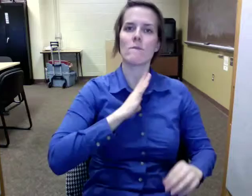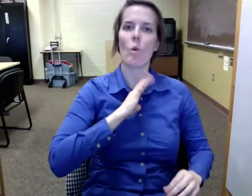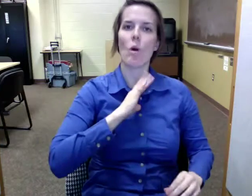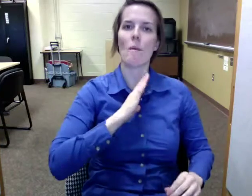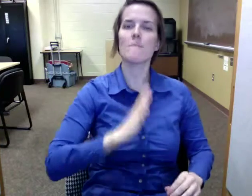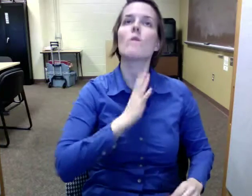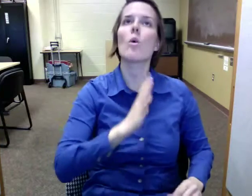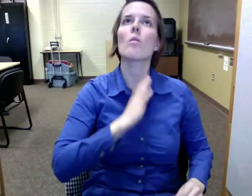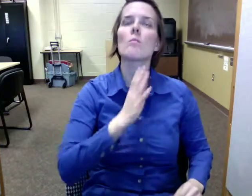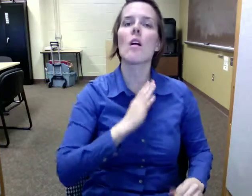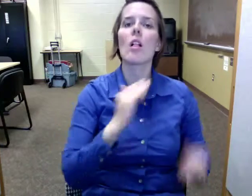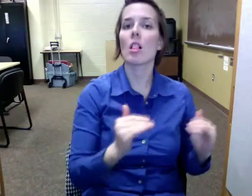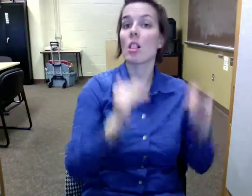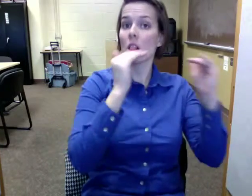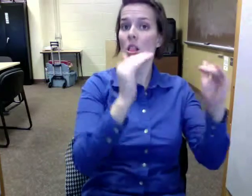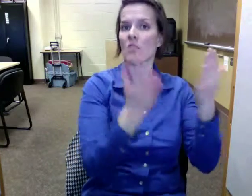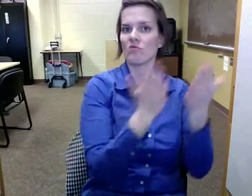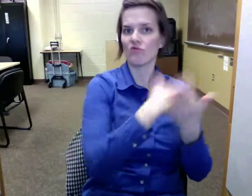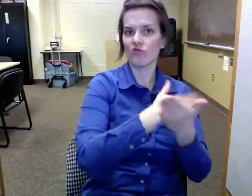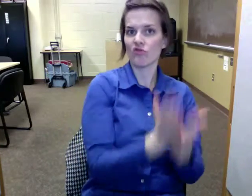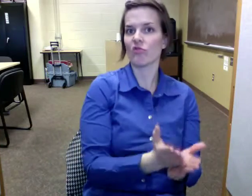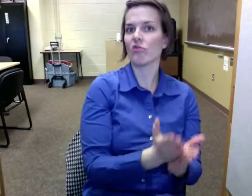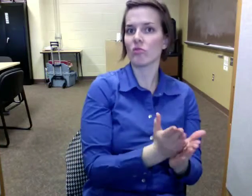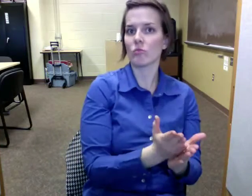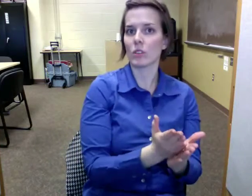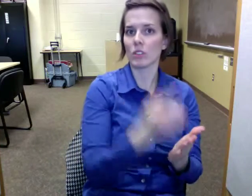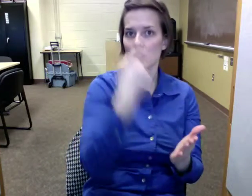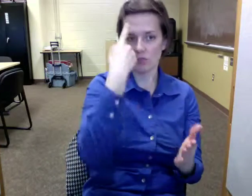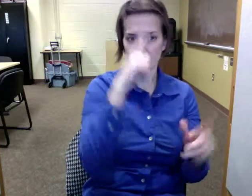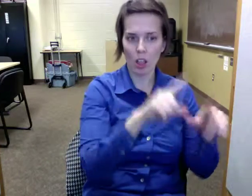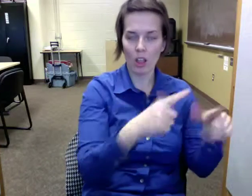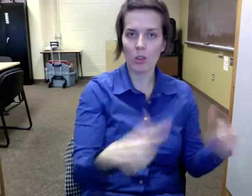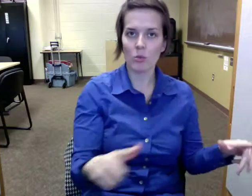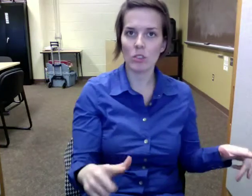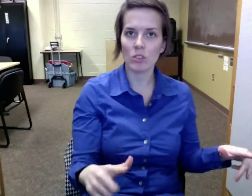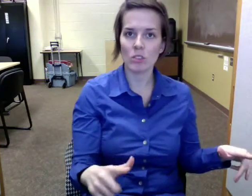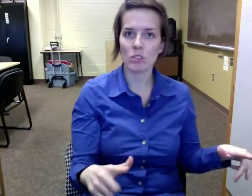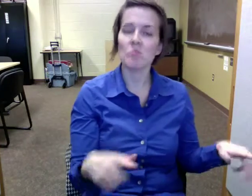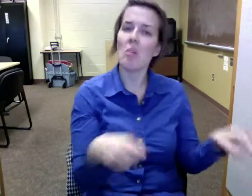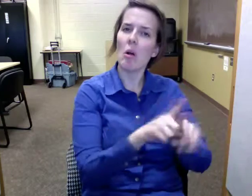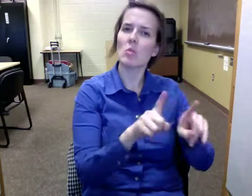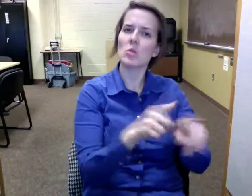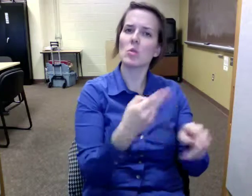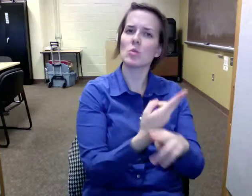more specific language, or subject-specific language, or jargon,